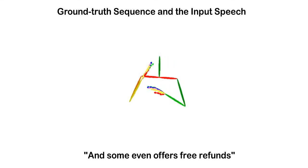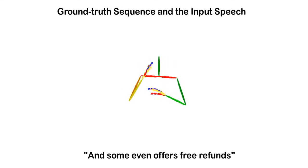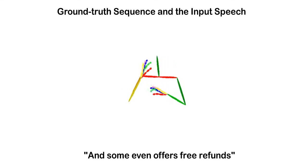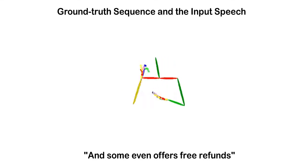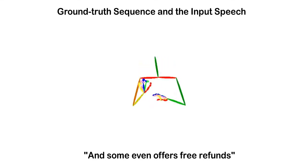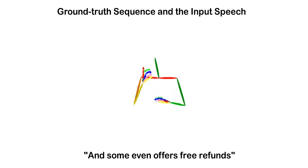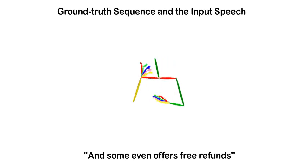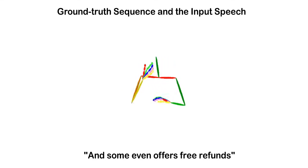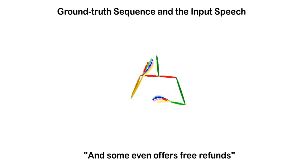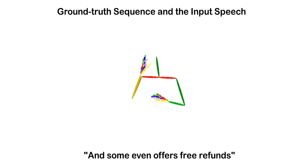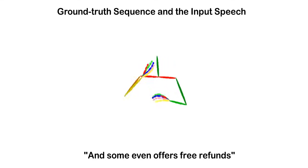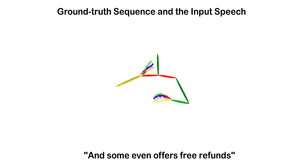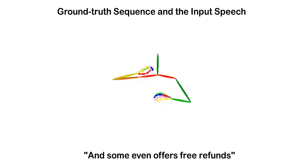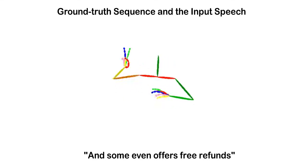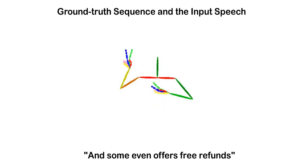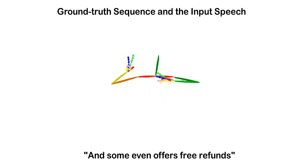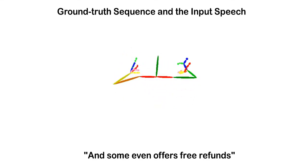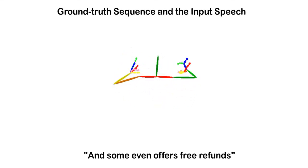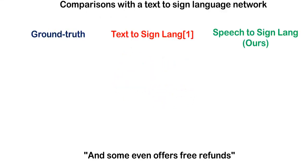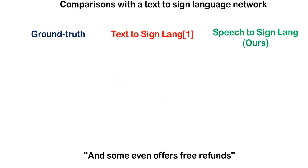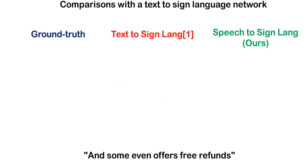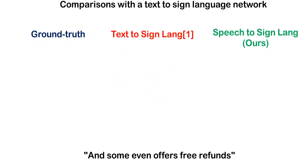even offer free refunds.